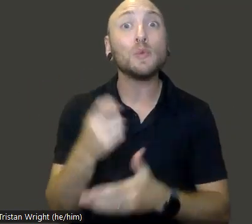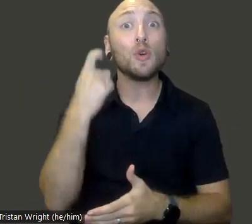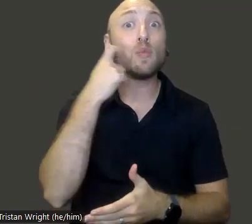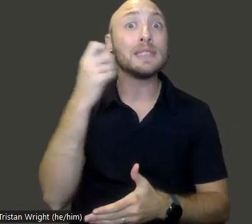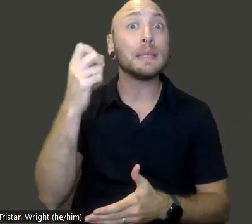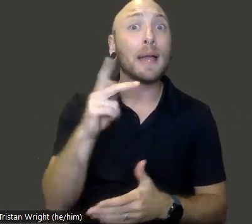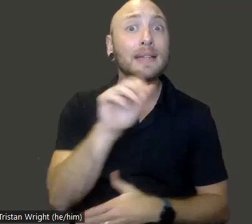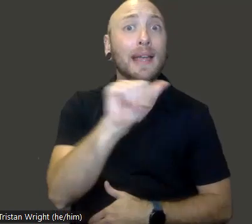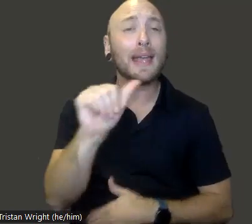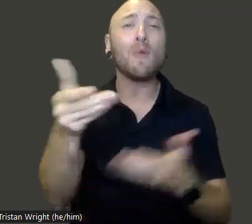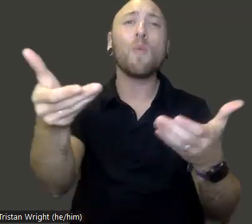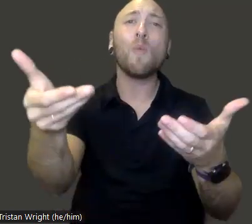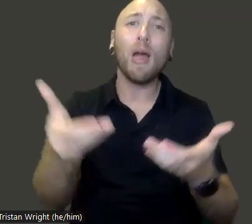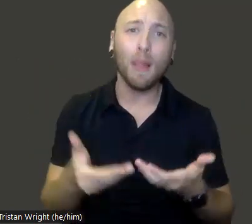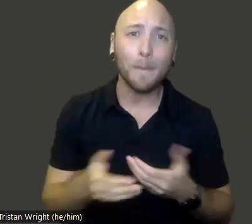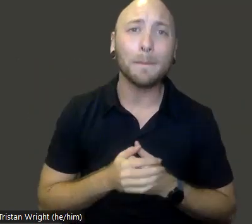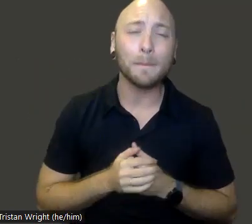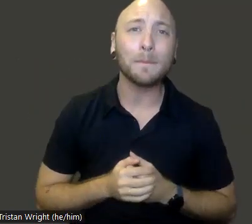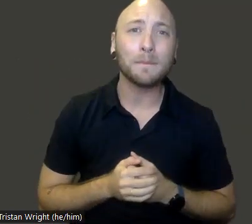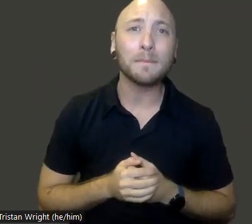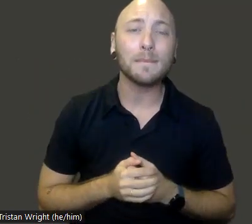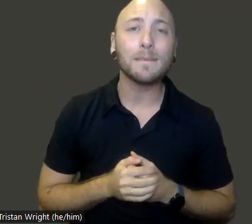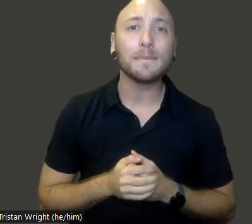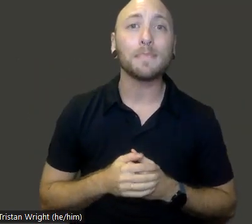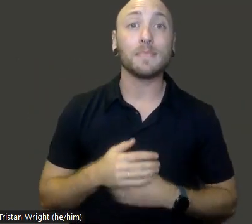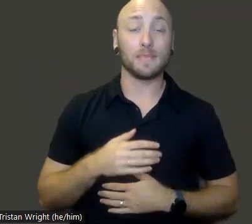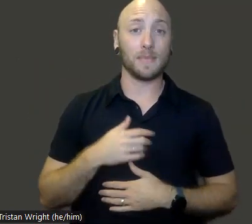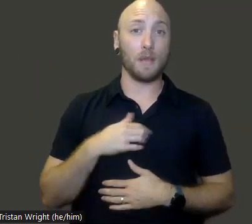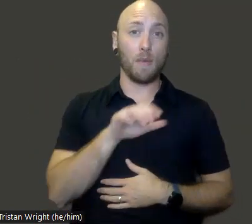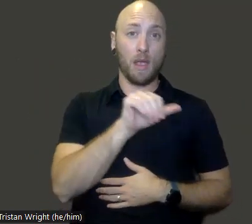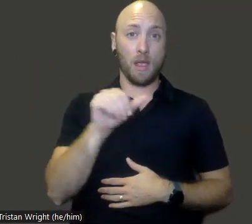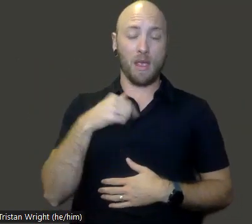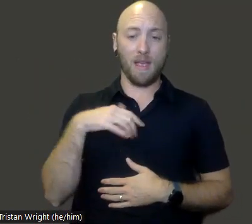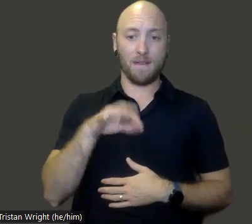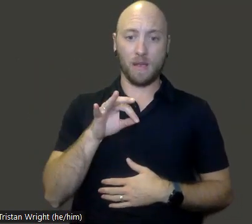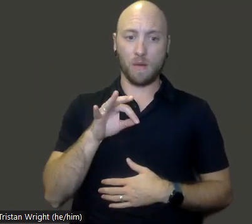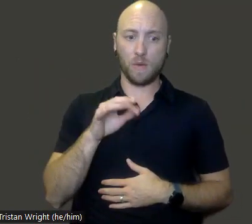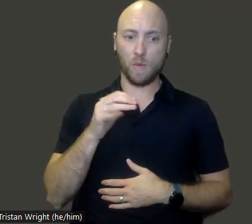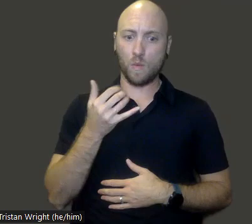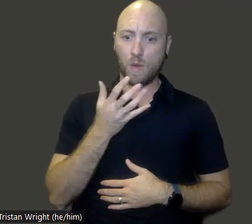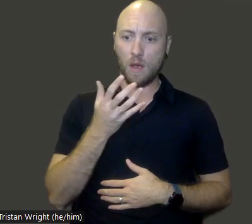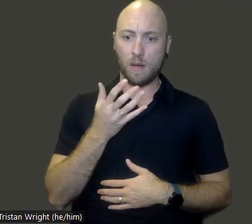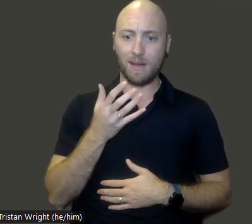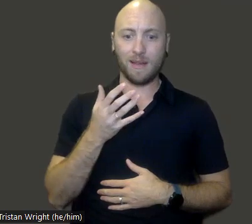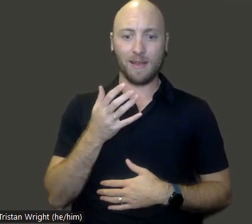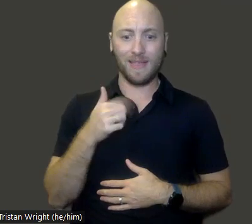Anonymous. You know, this what I've found in Alcoholics Anonymous is a way of life that works,